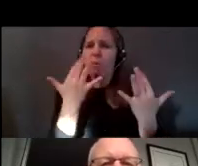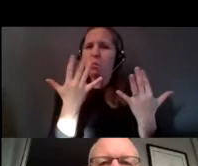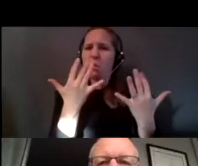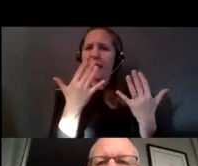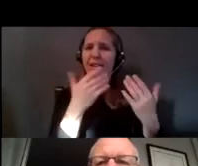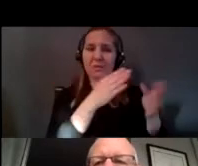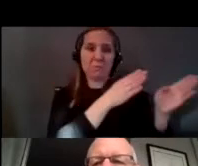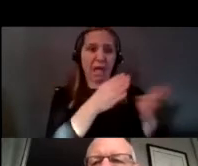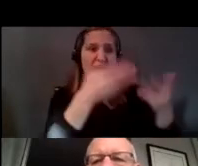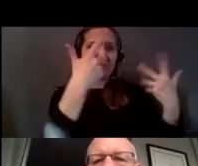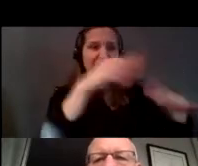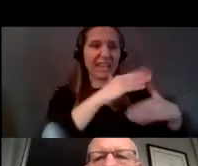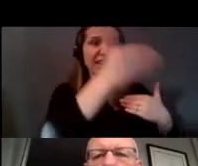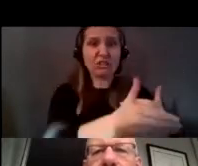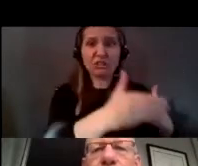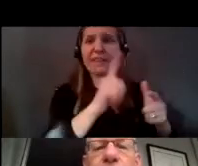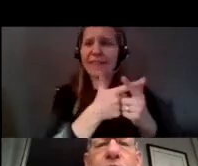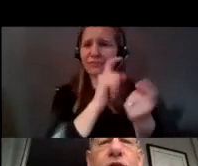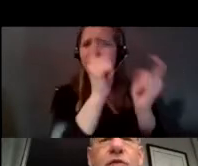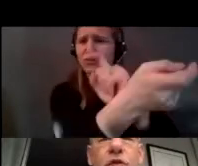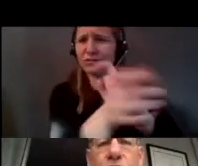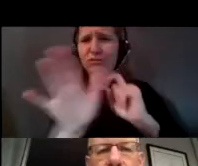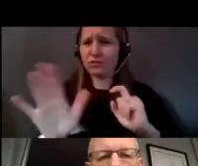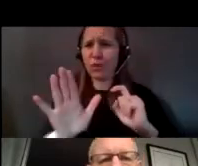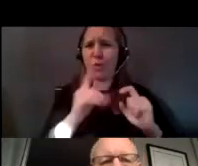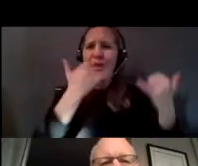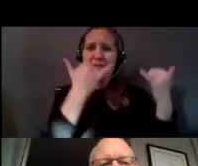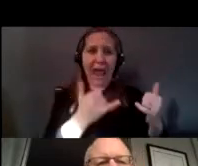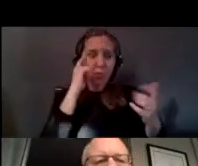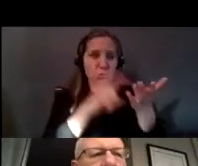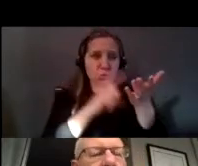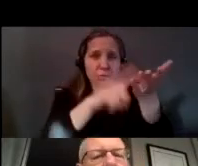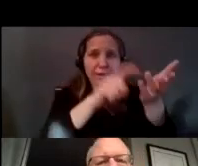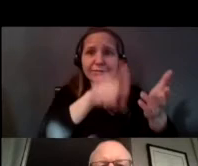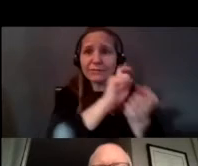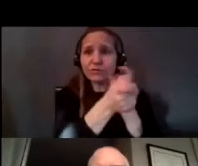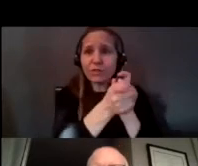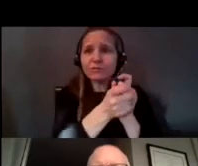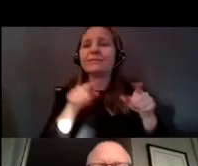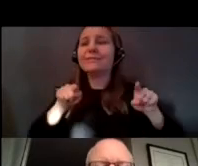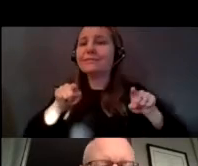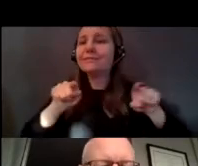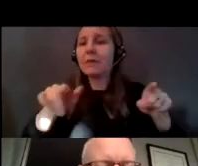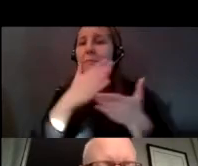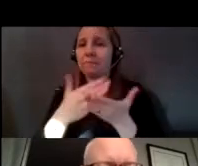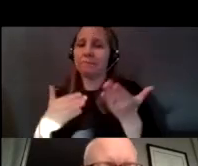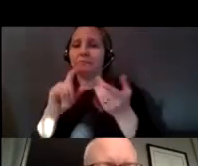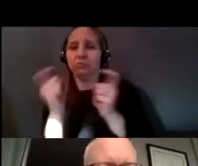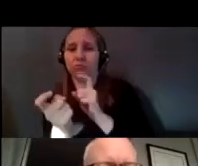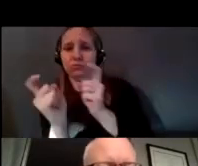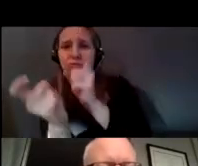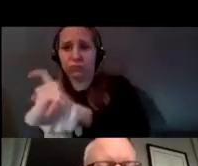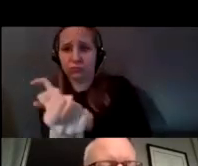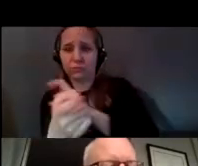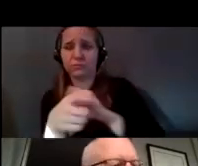to make changes in line with some of those future emerging bigger moves with regard to the economy we'd like to do. So